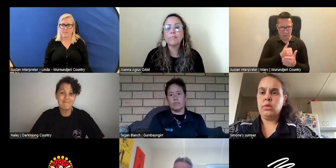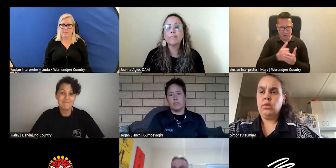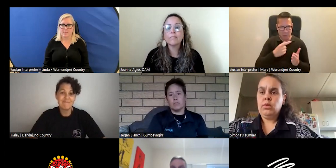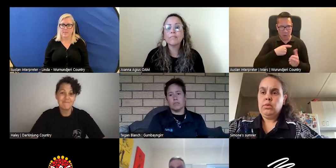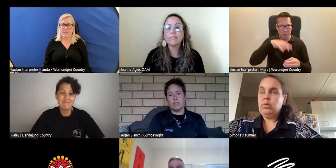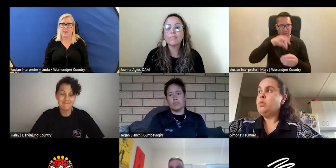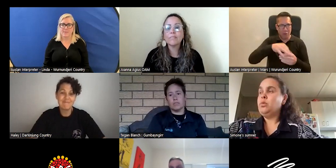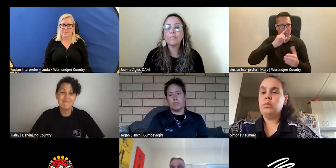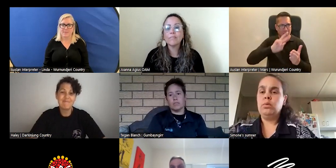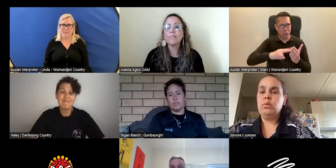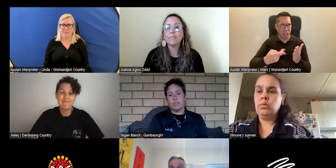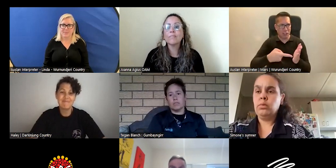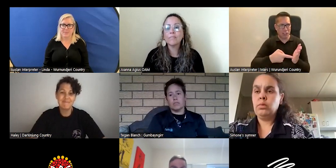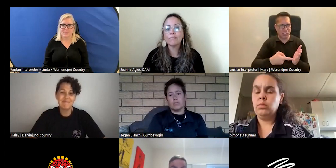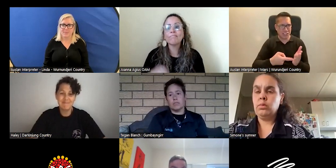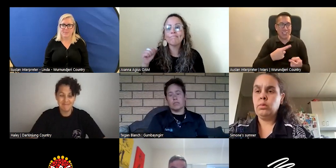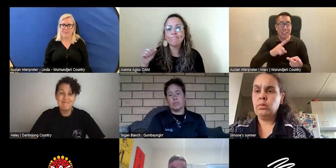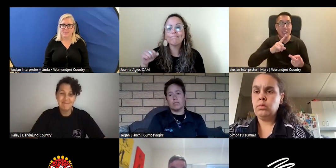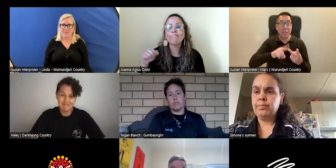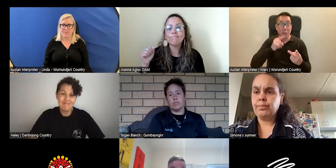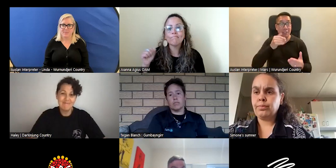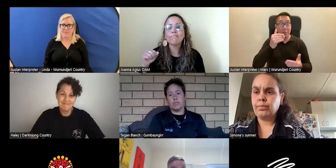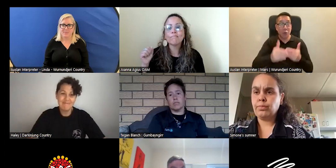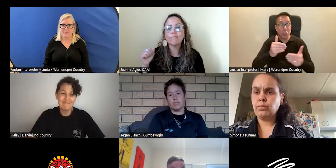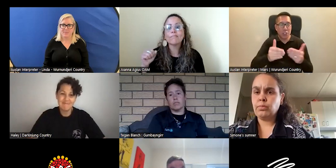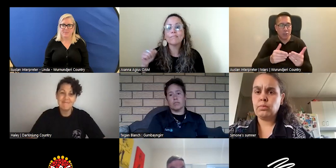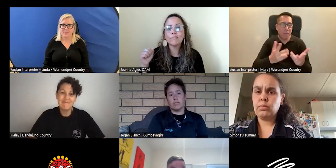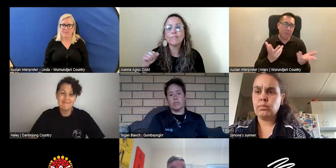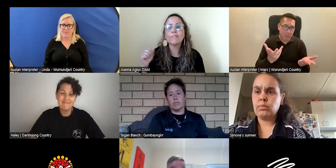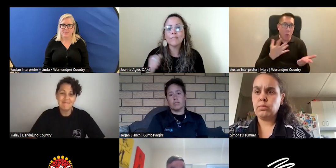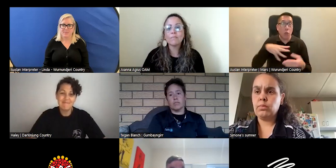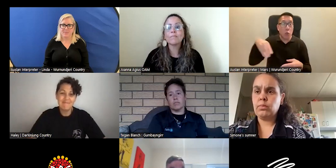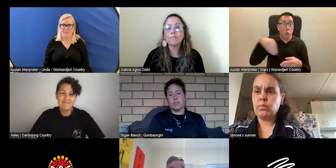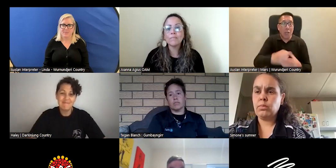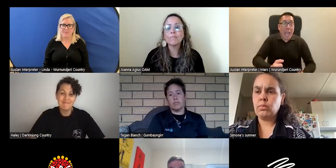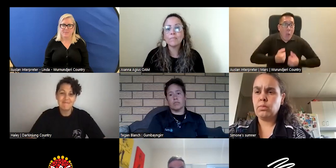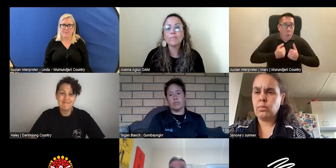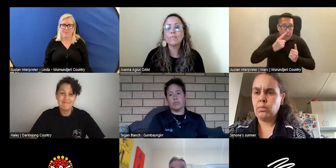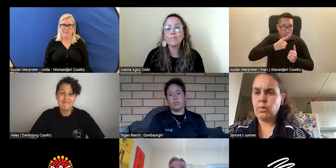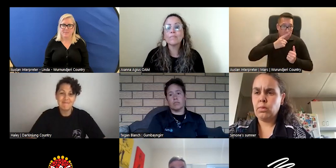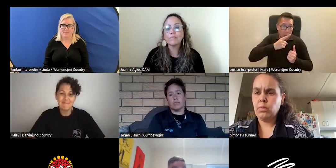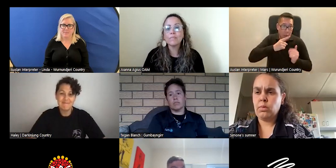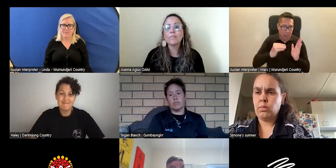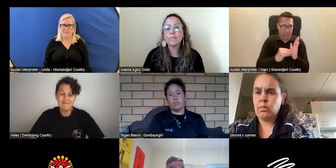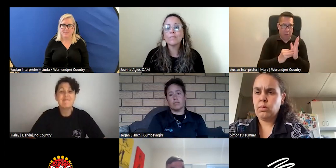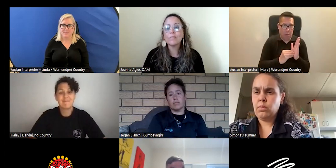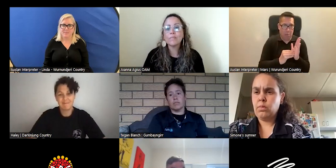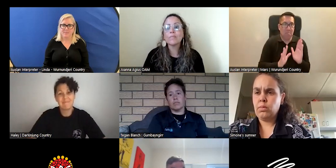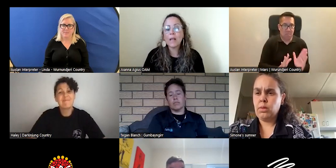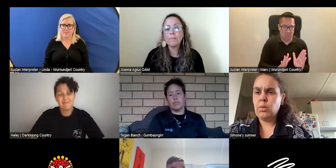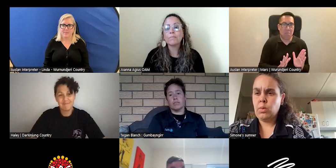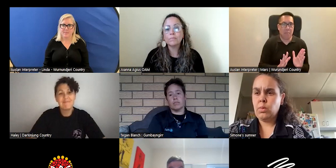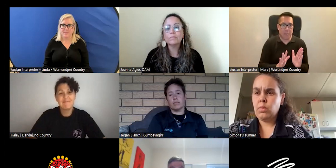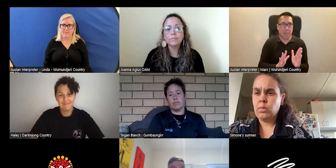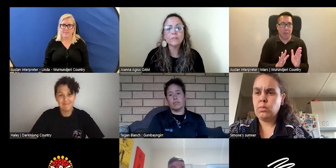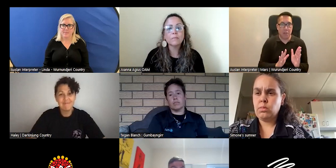referendum. With this process, of course, we want to include our people in there, which seems to be